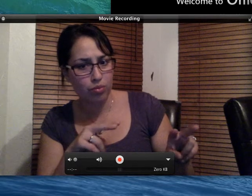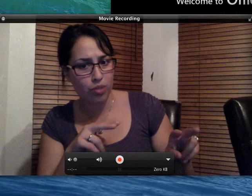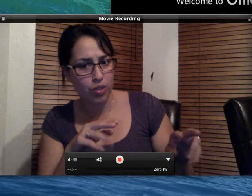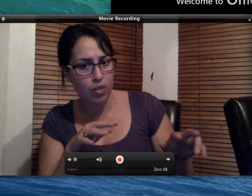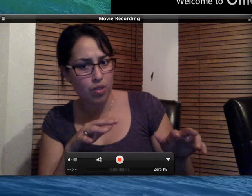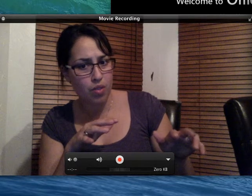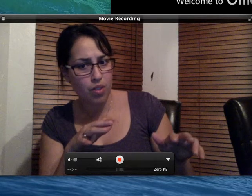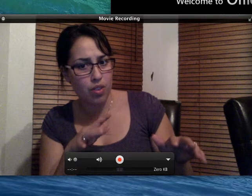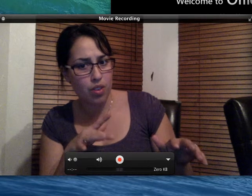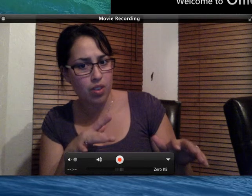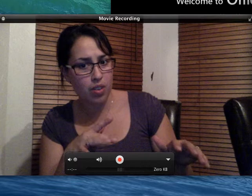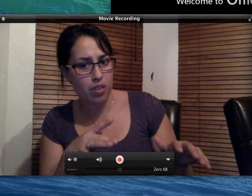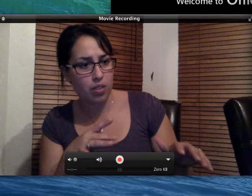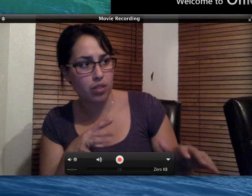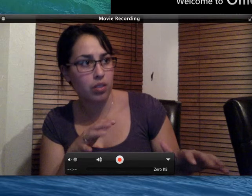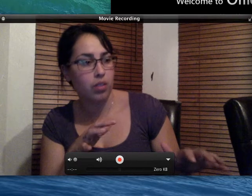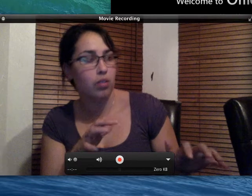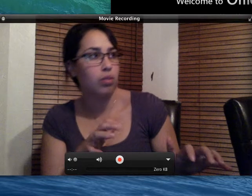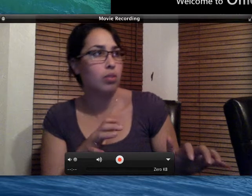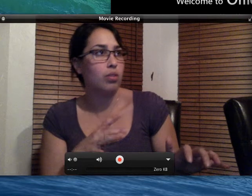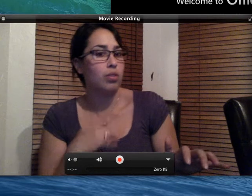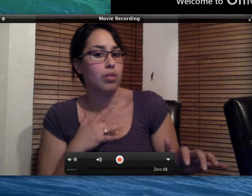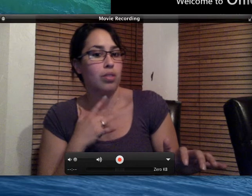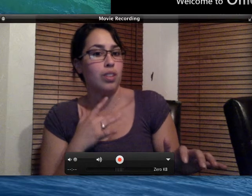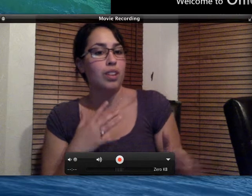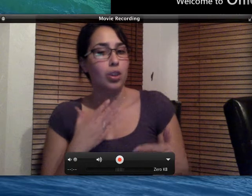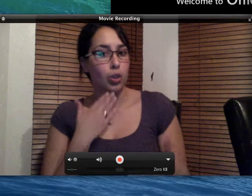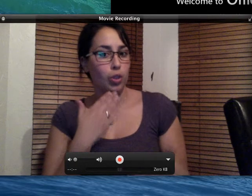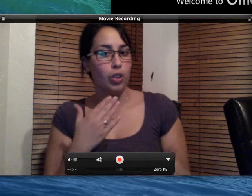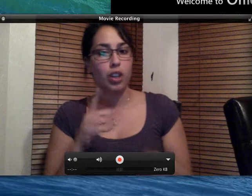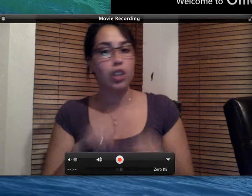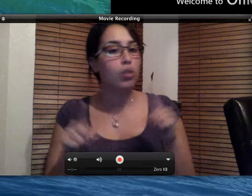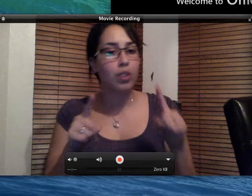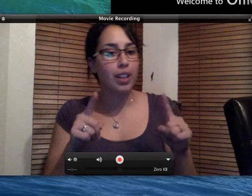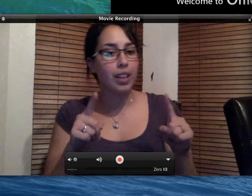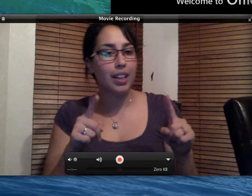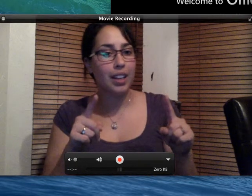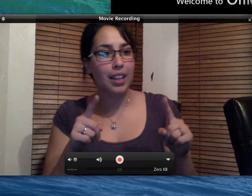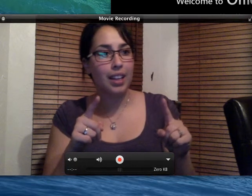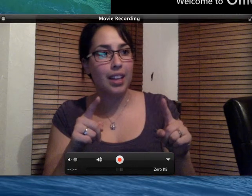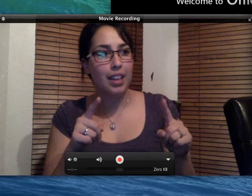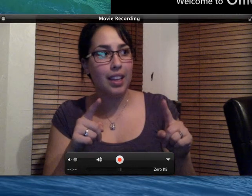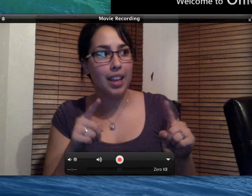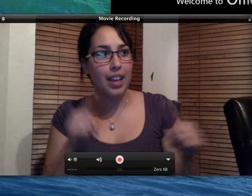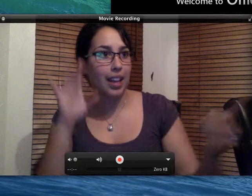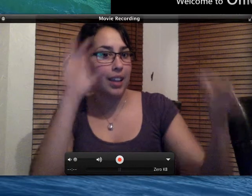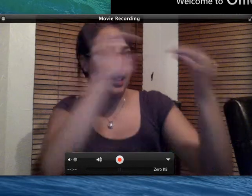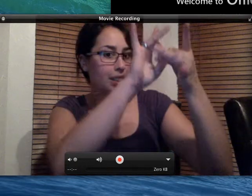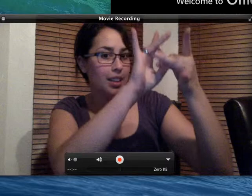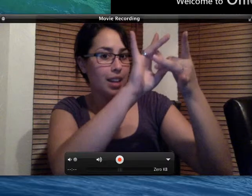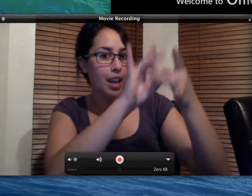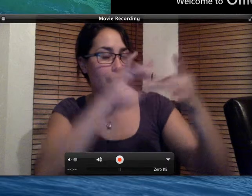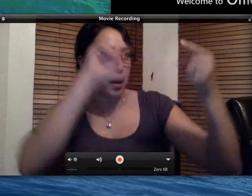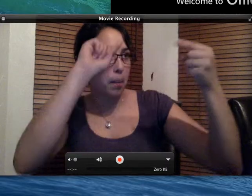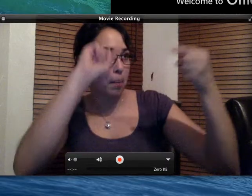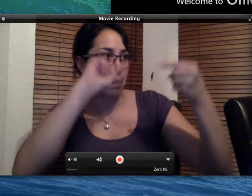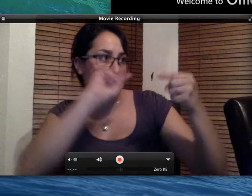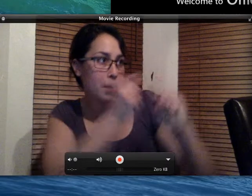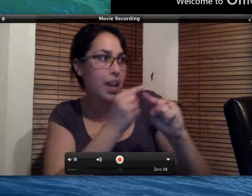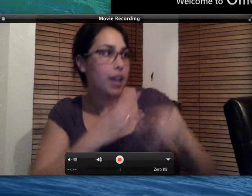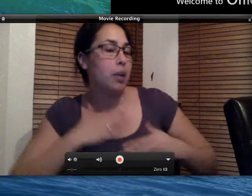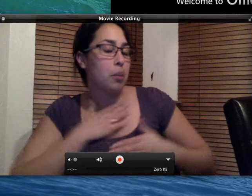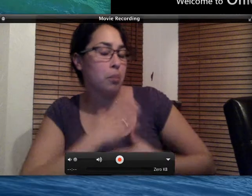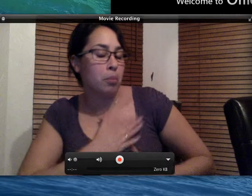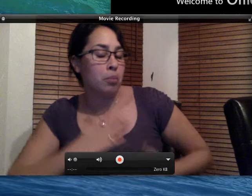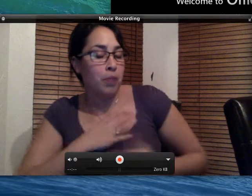she said, you can't make that conclusion because animals don't register pain or pleasure on their faces in the same way that we do. They